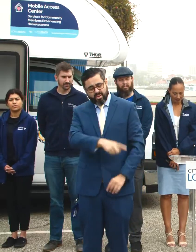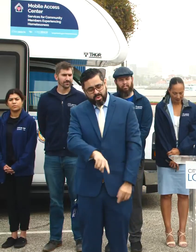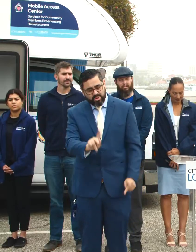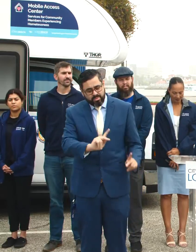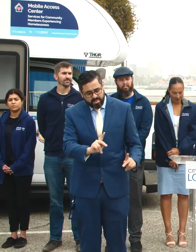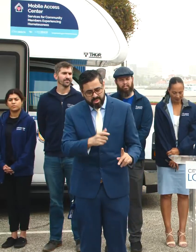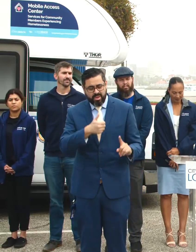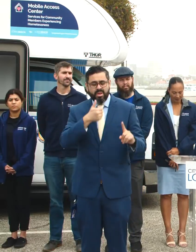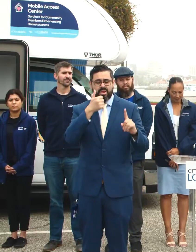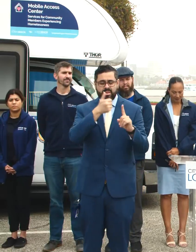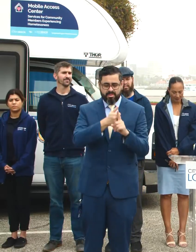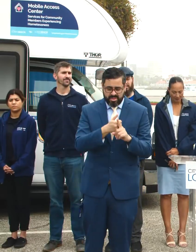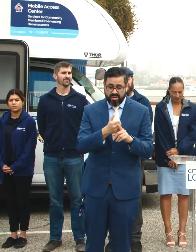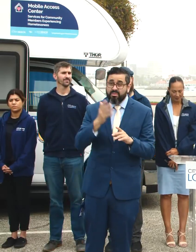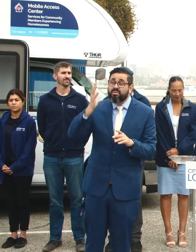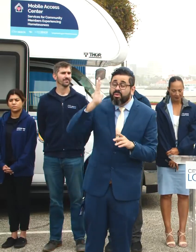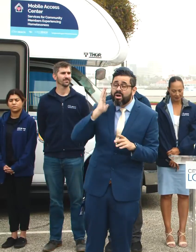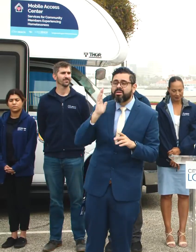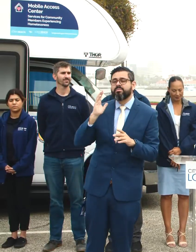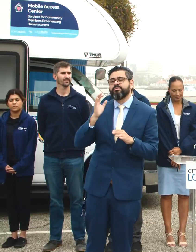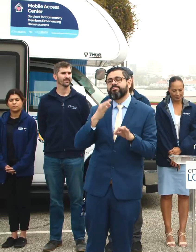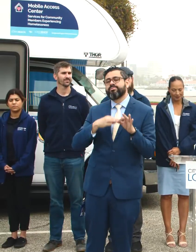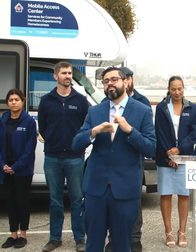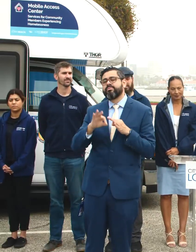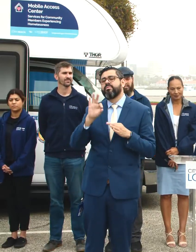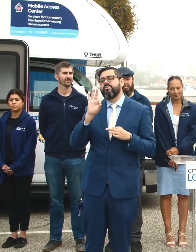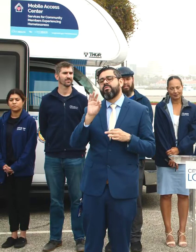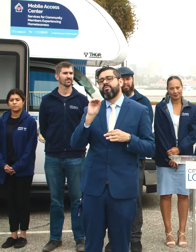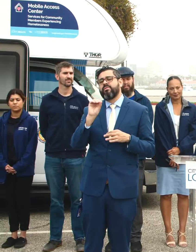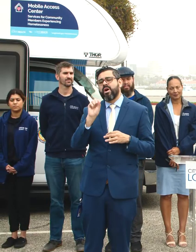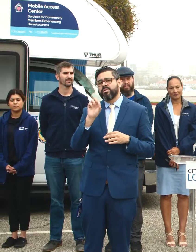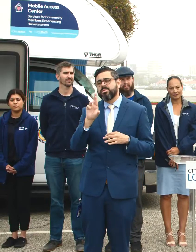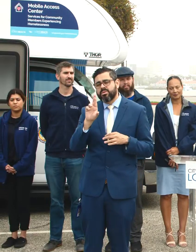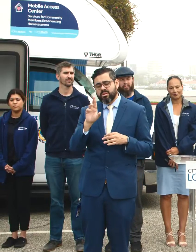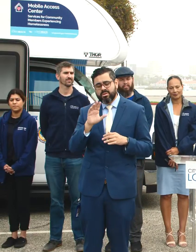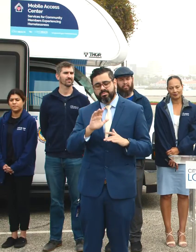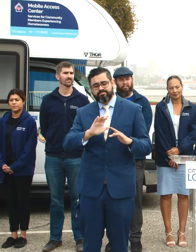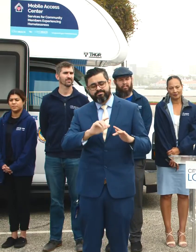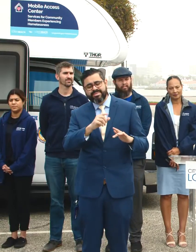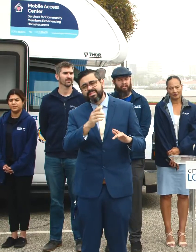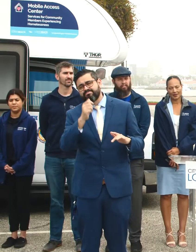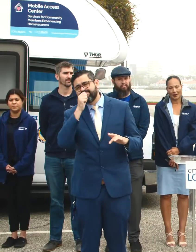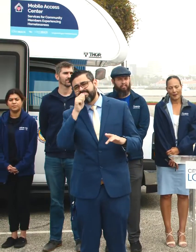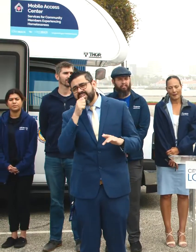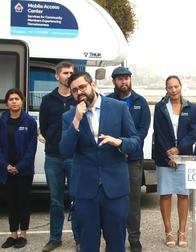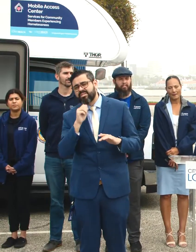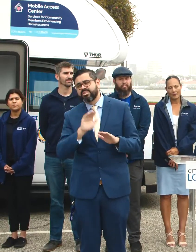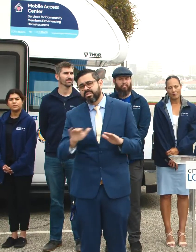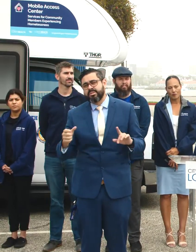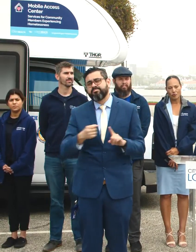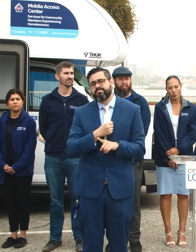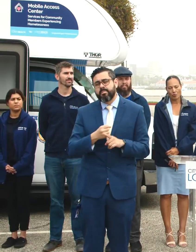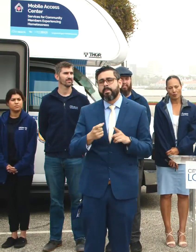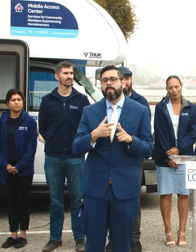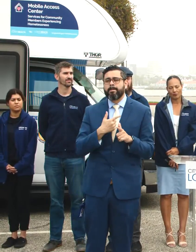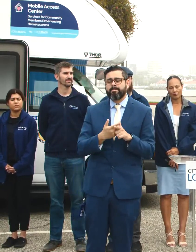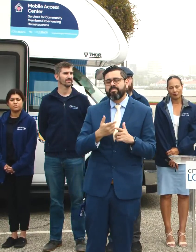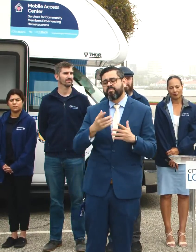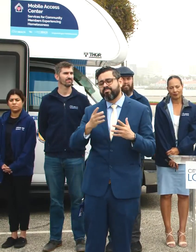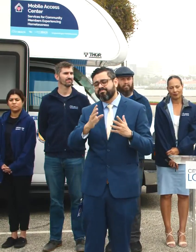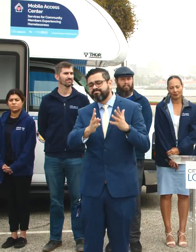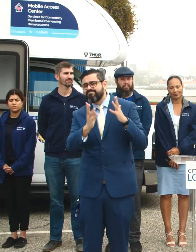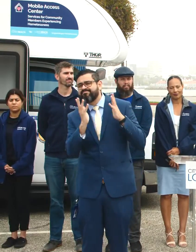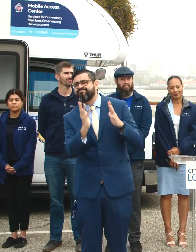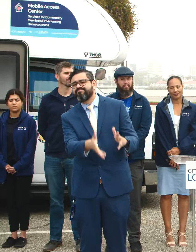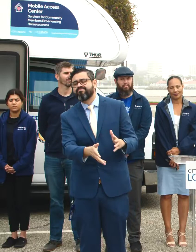are farmer foster youth. More than 15% have suffered child abuse, and more than 16% have reported being neglected as a